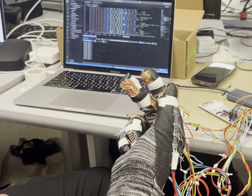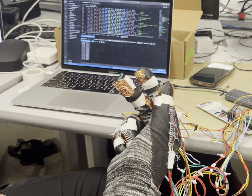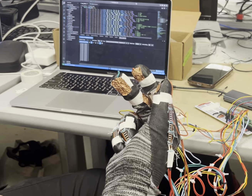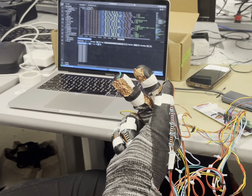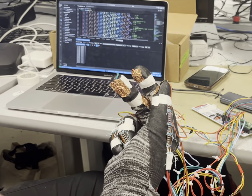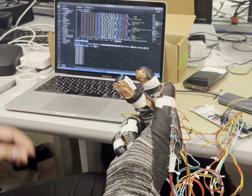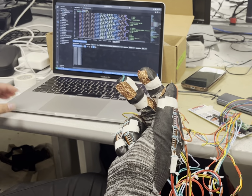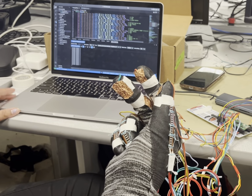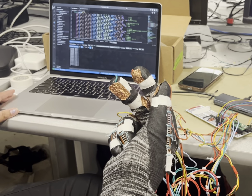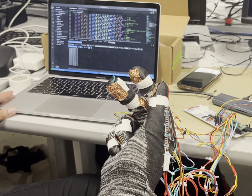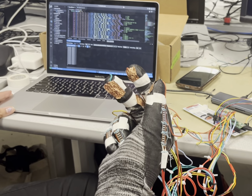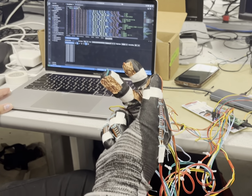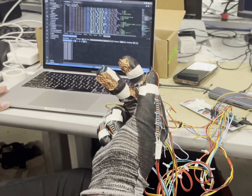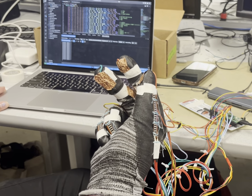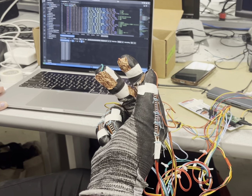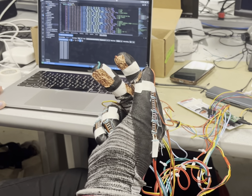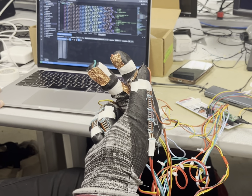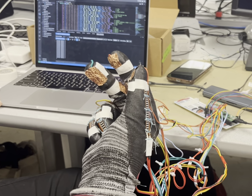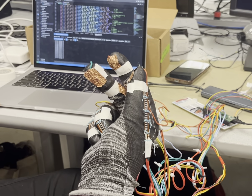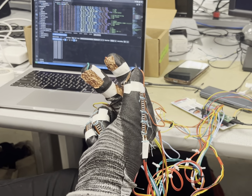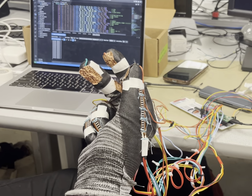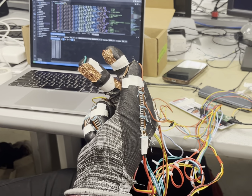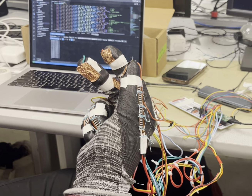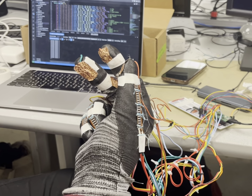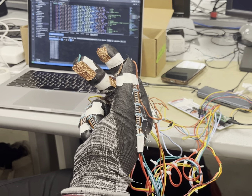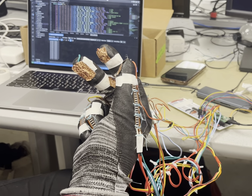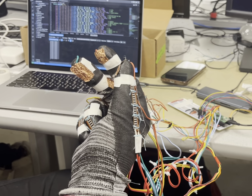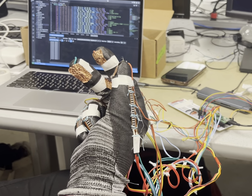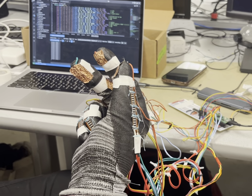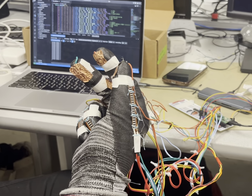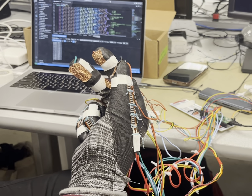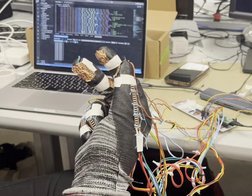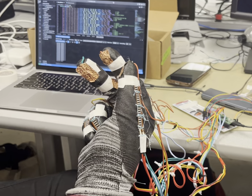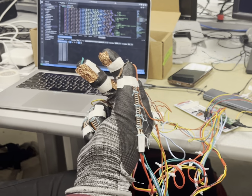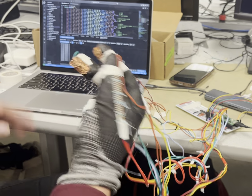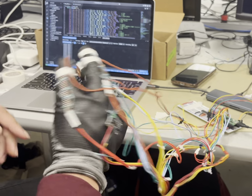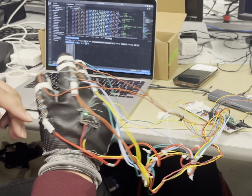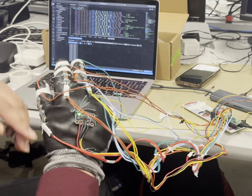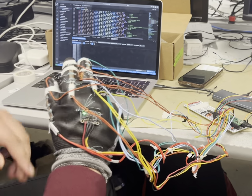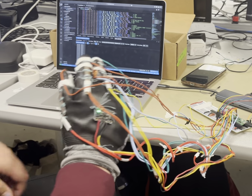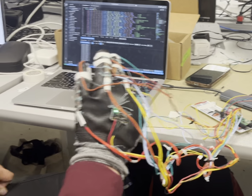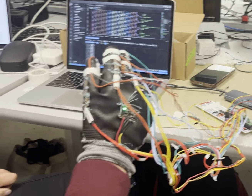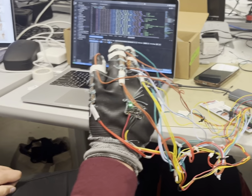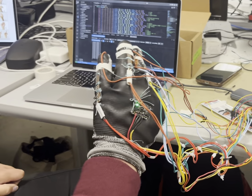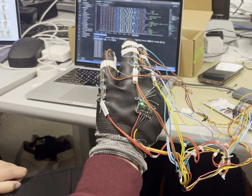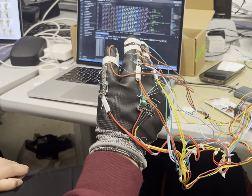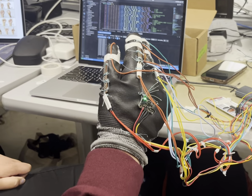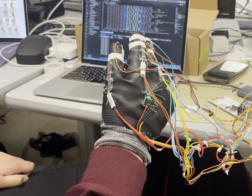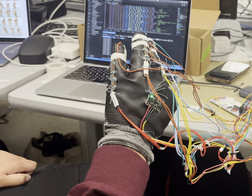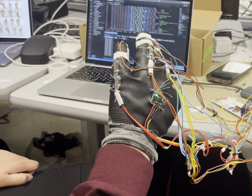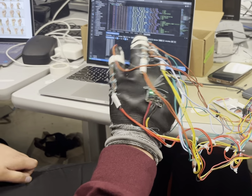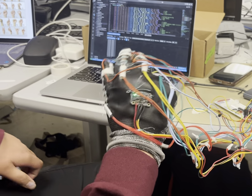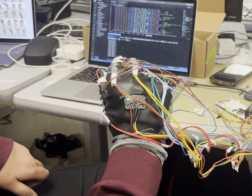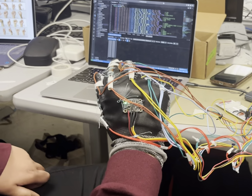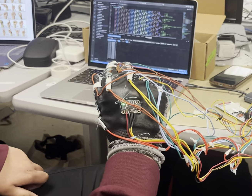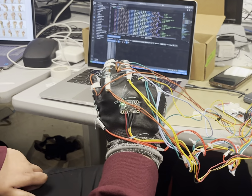that kind of demonstrate like the stuff that we implemented. Okay. As for the flex